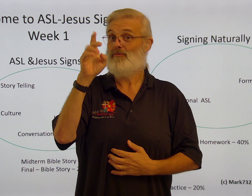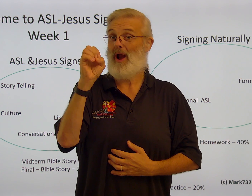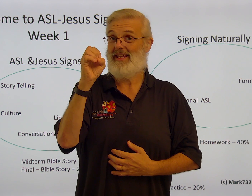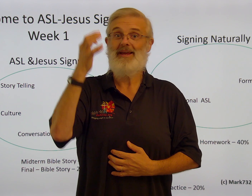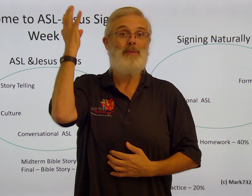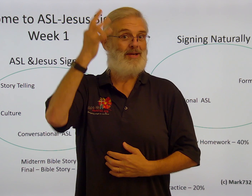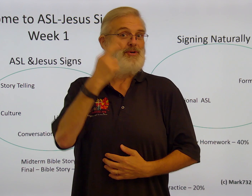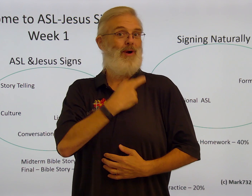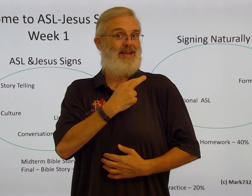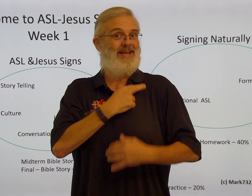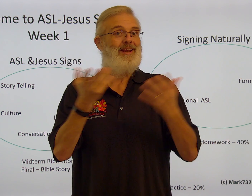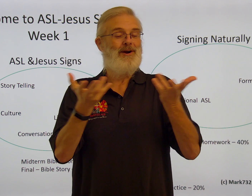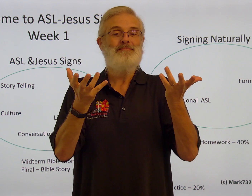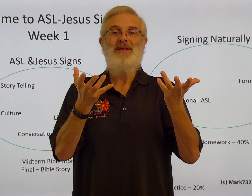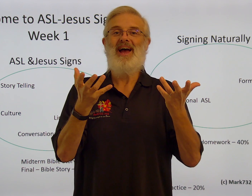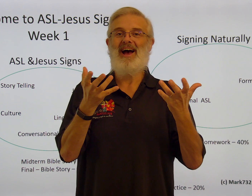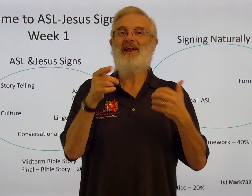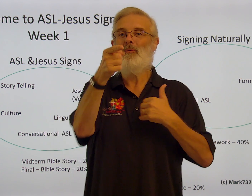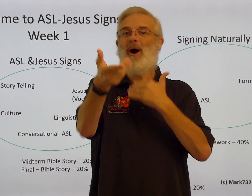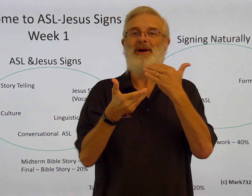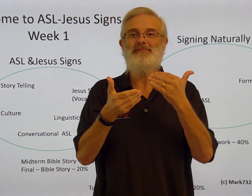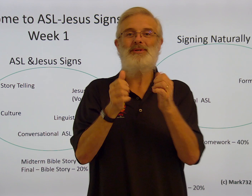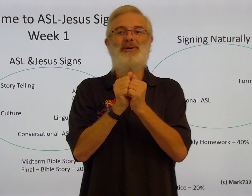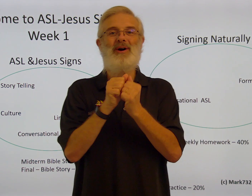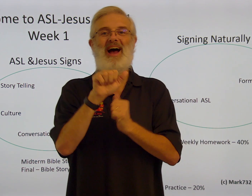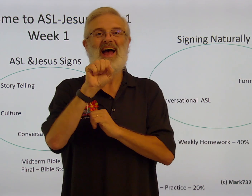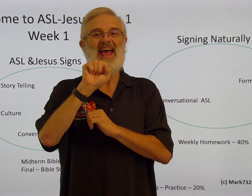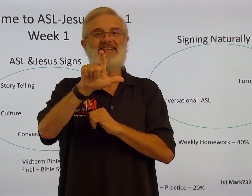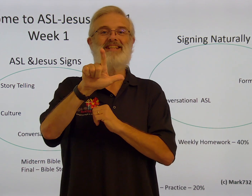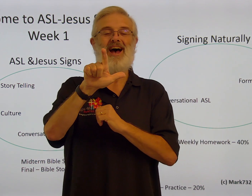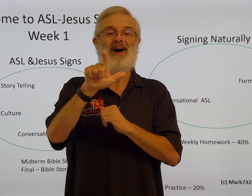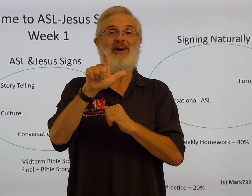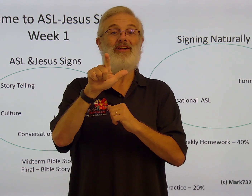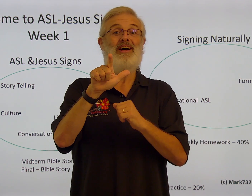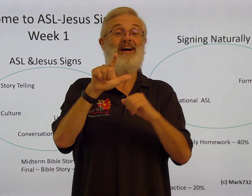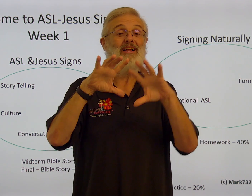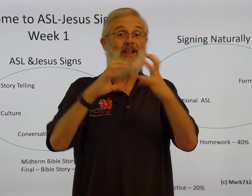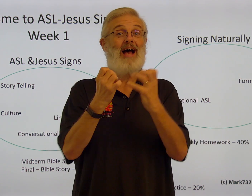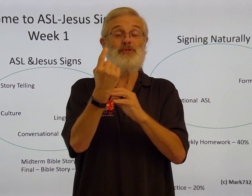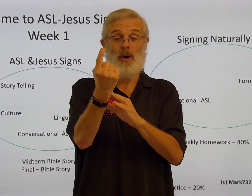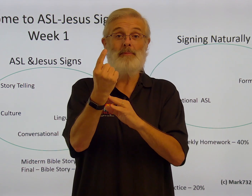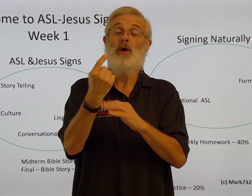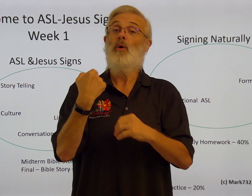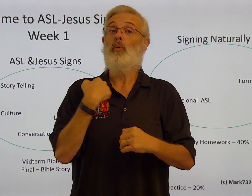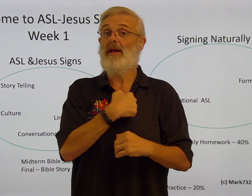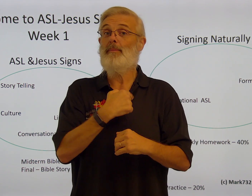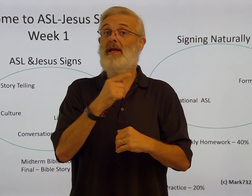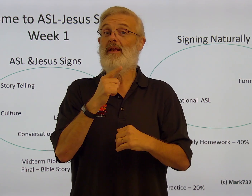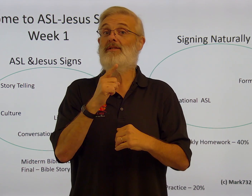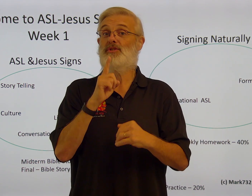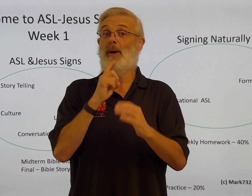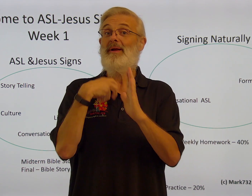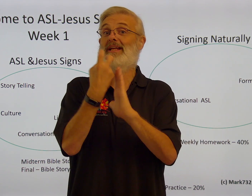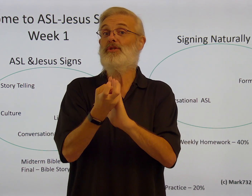Ranke, Pastor Ranke here, and welcome to ASL Class 1. We're going to be jumping into